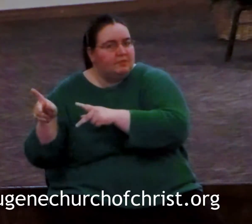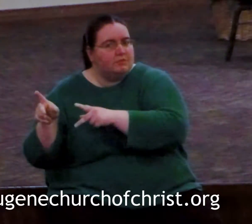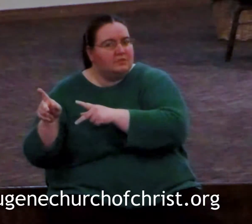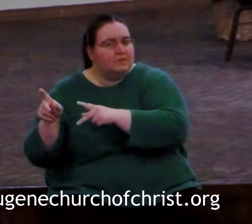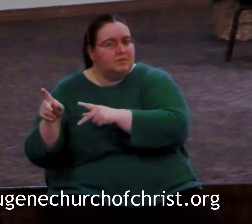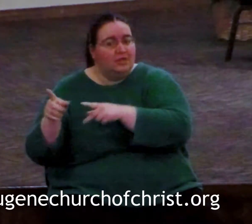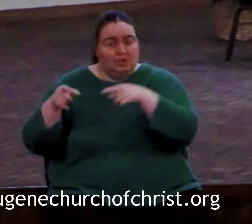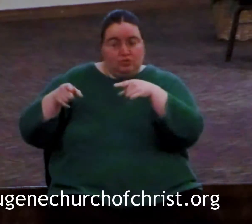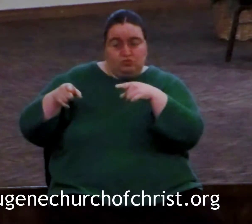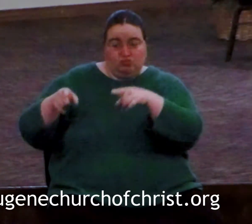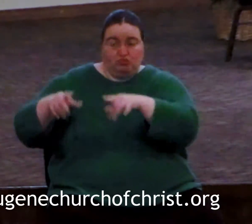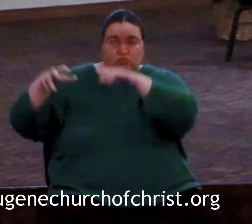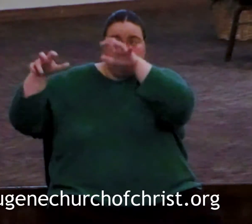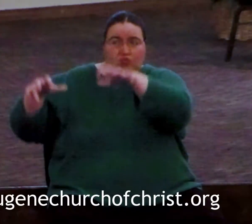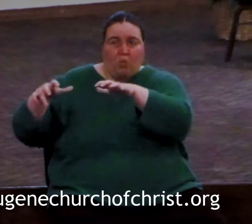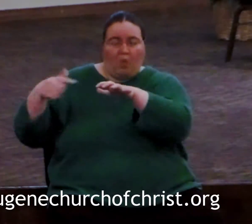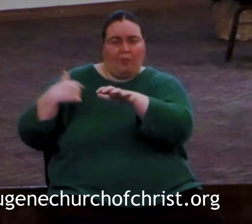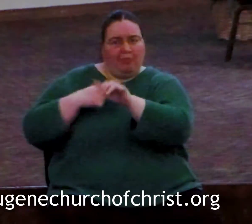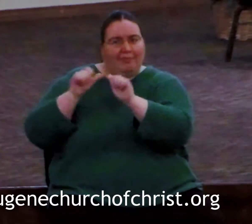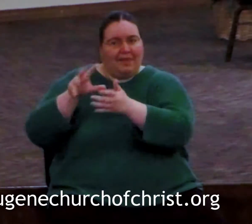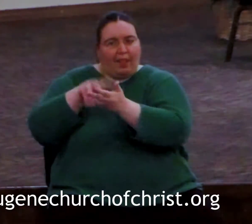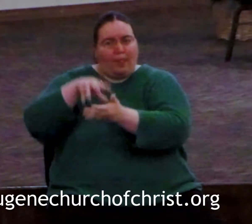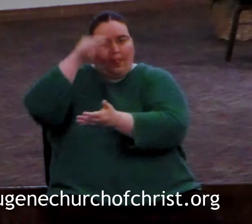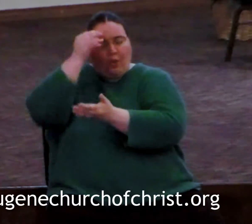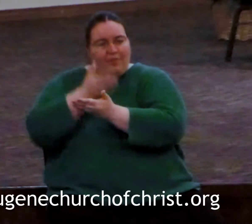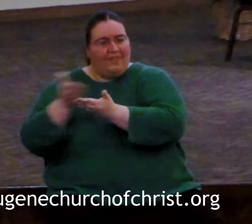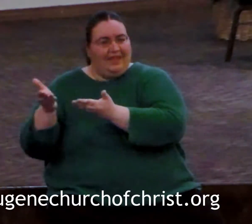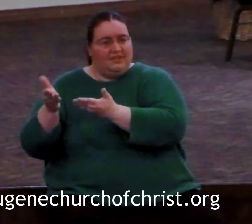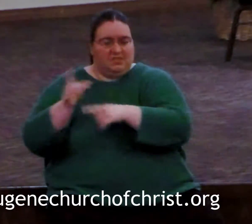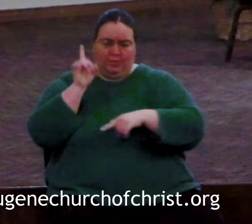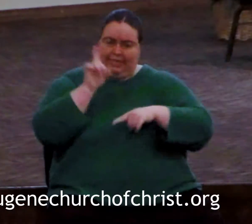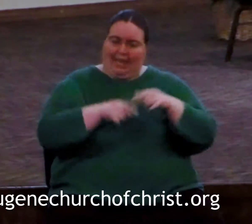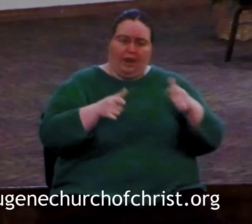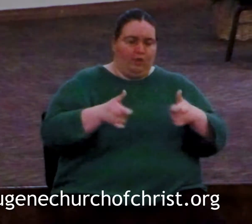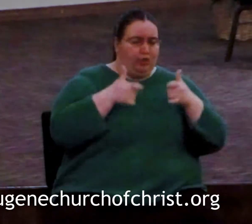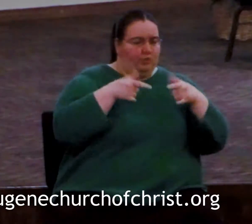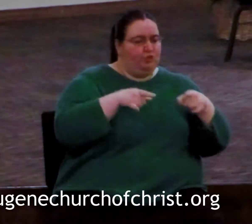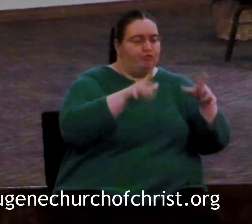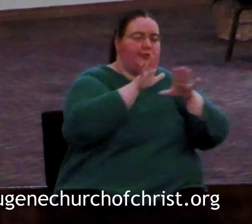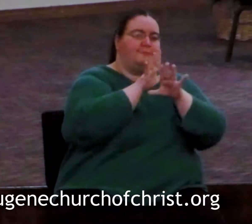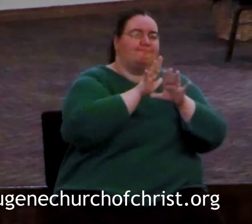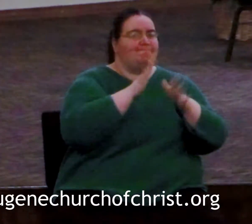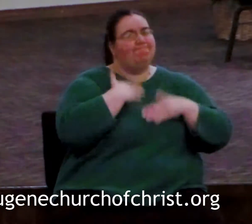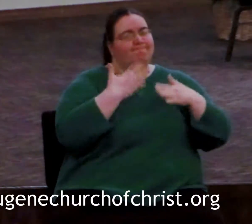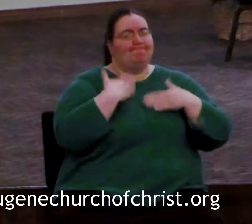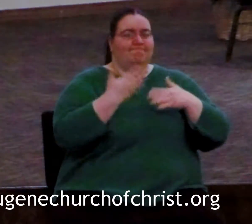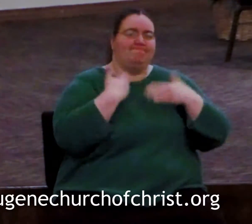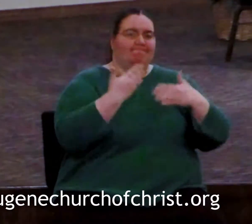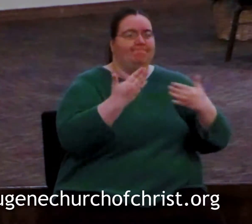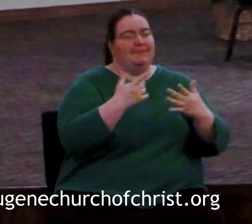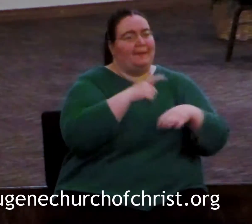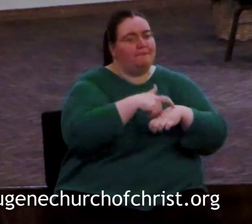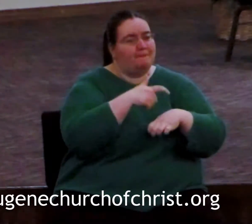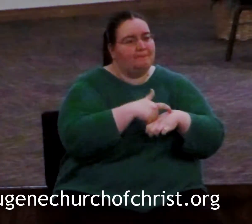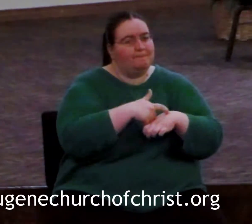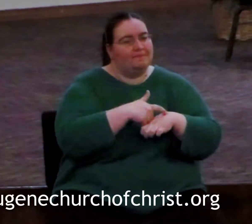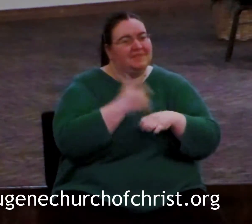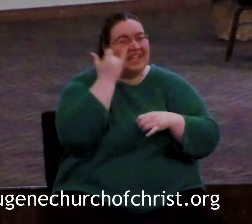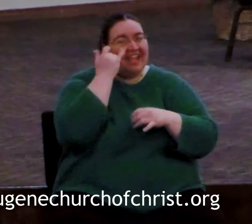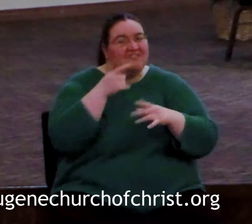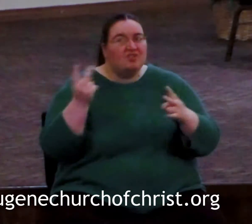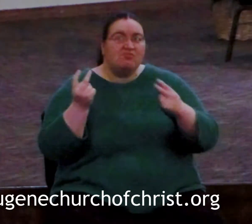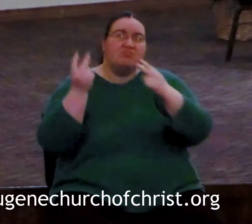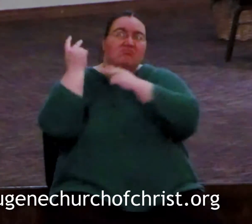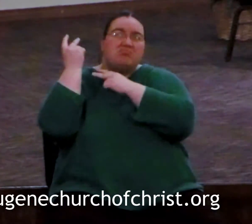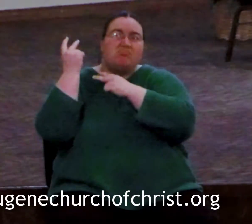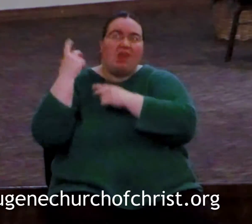we cannot learn in any other way. And if you think back at life, of the difficulties you may have gone through along the